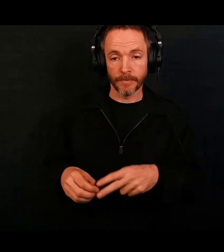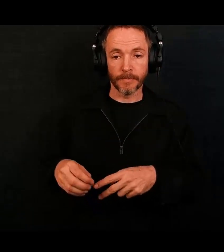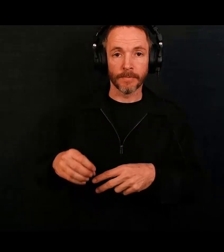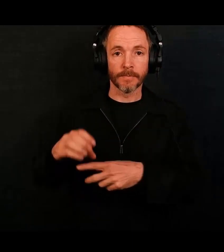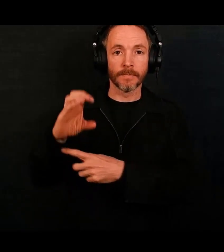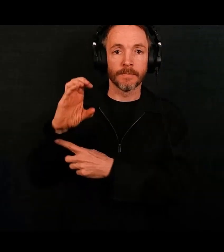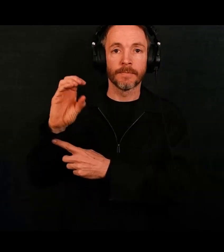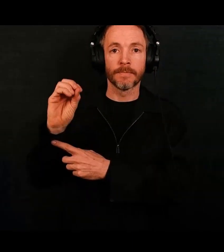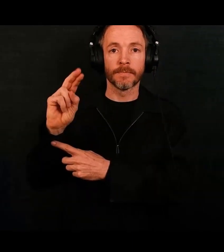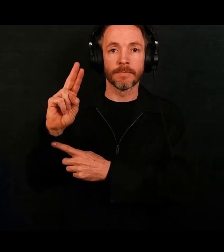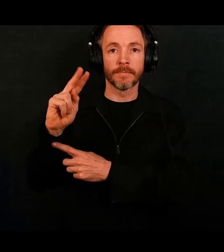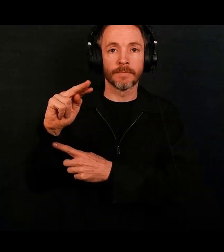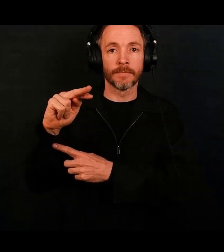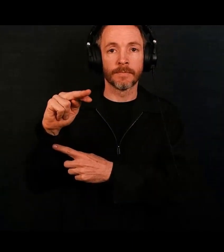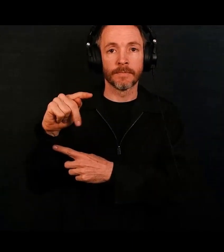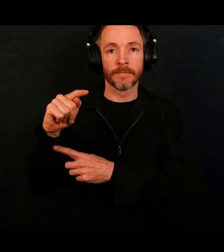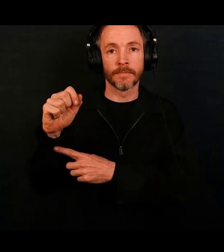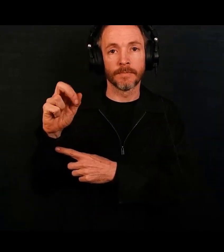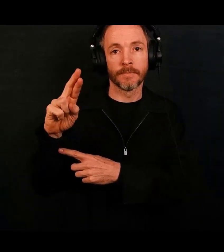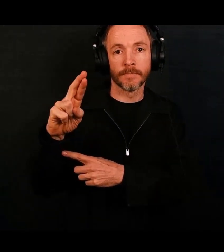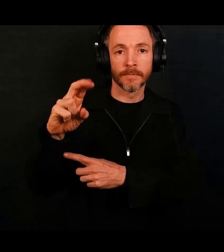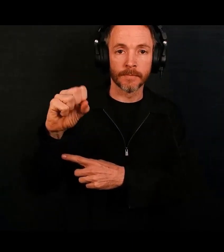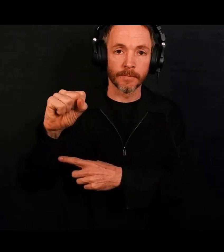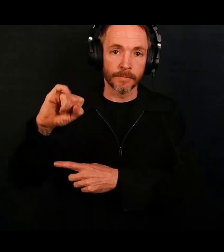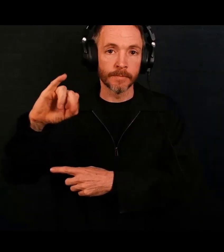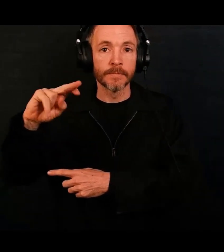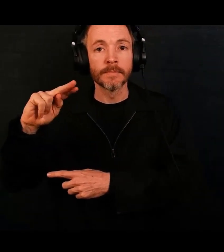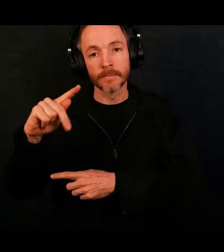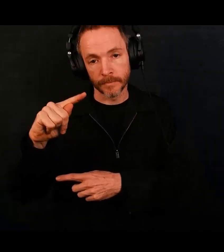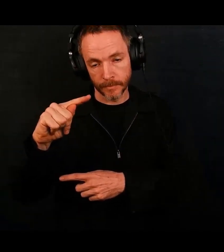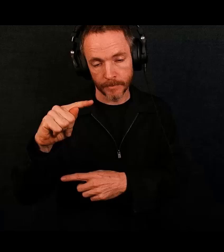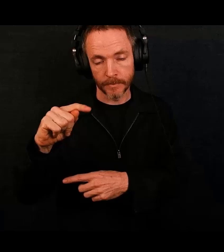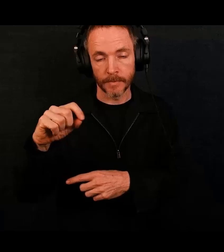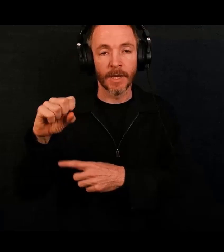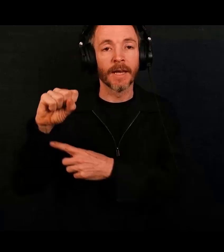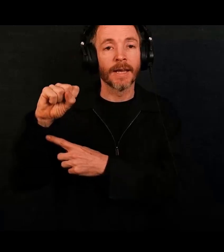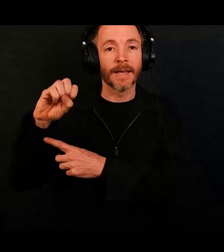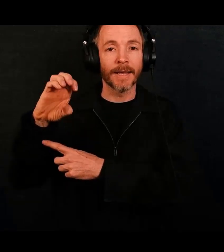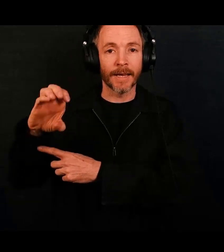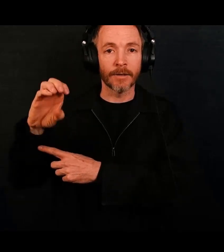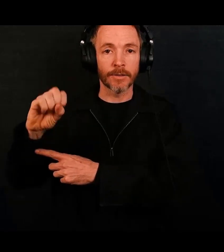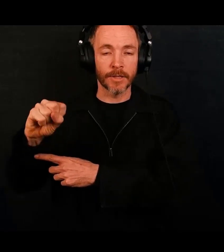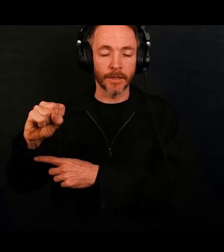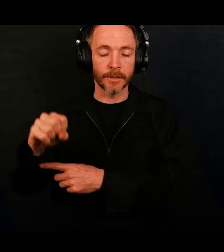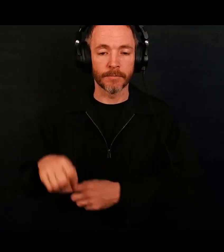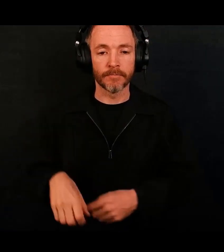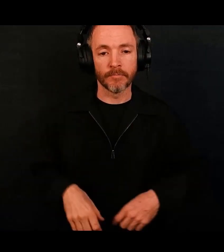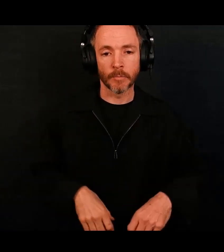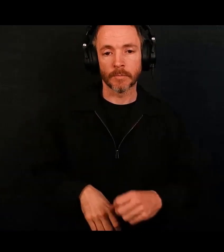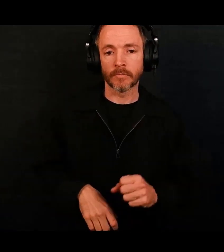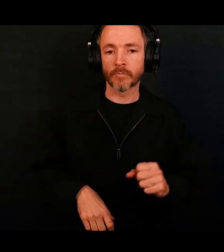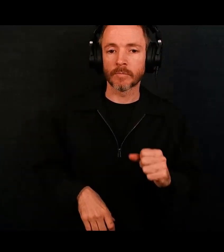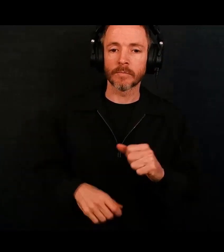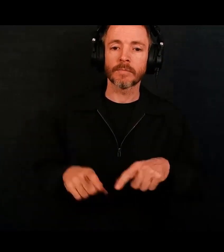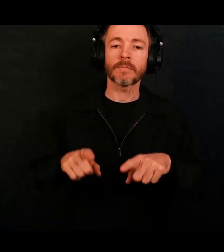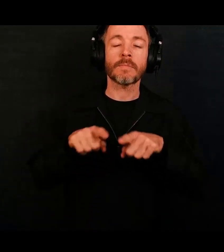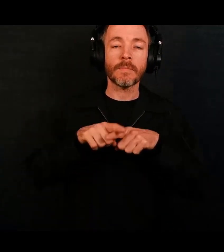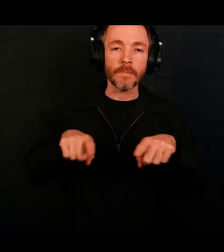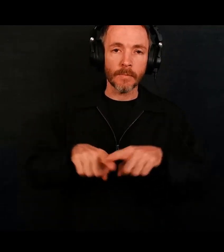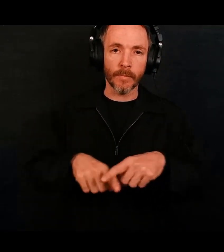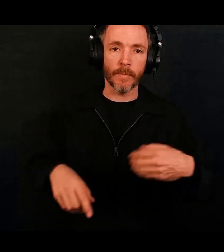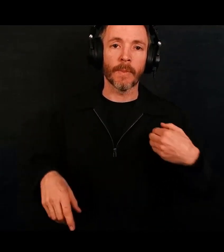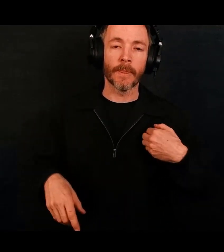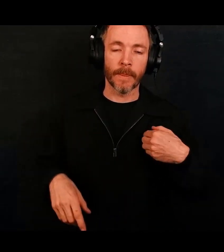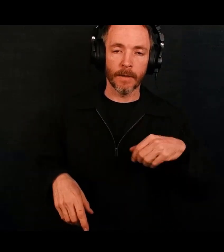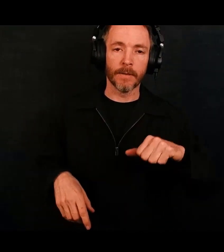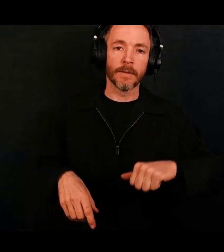that you could attach it over here with the screws flat into it. There are also countersinks on the other side because I